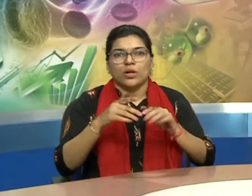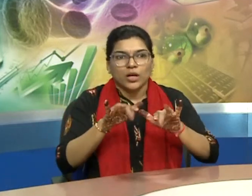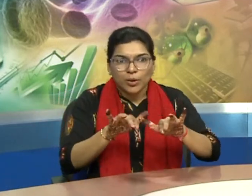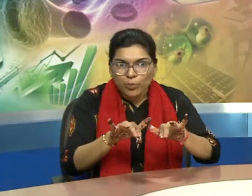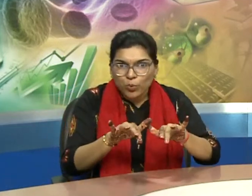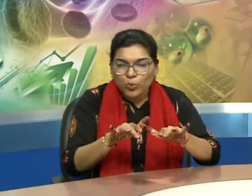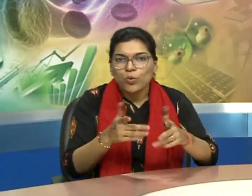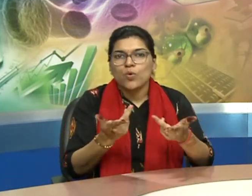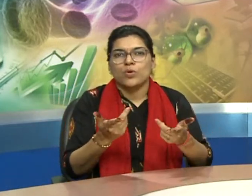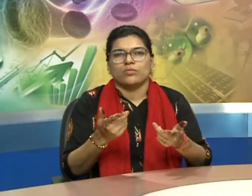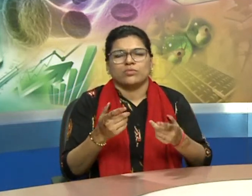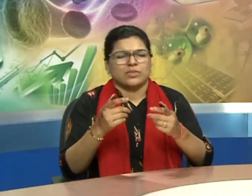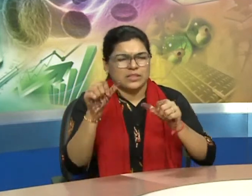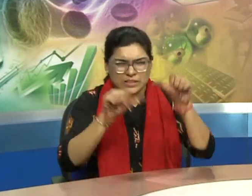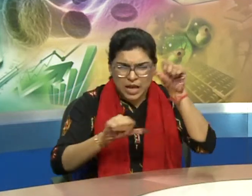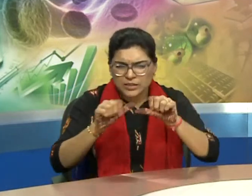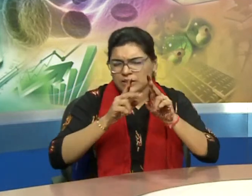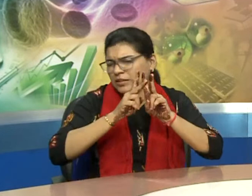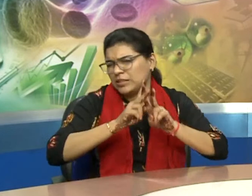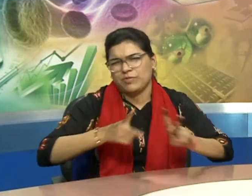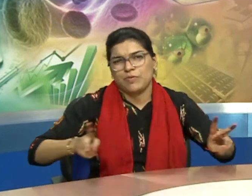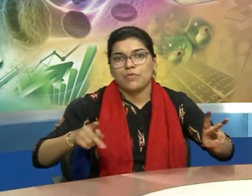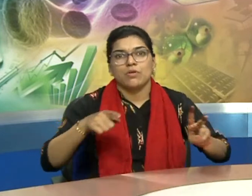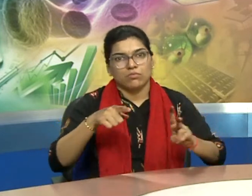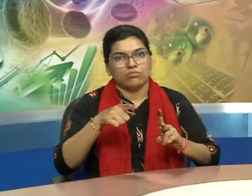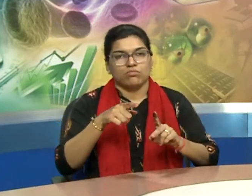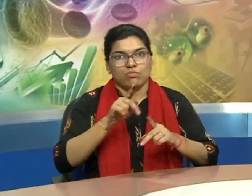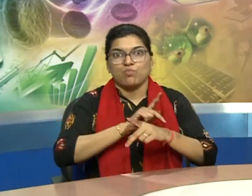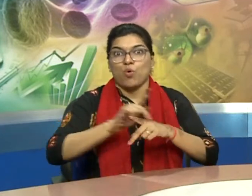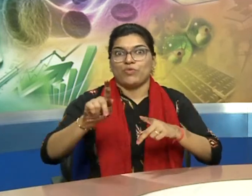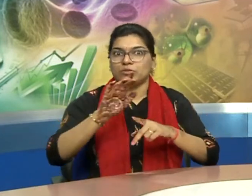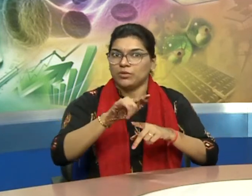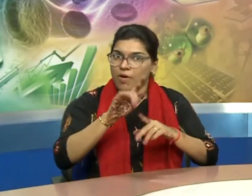these are all the main 4 types of universities.